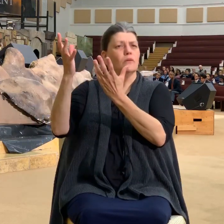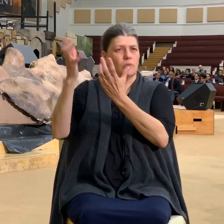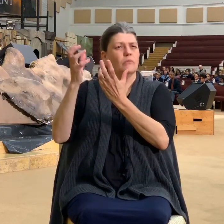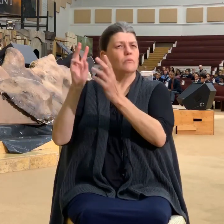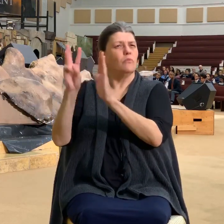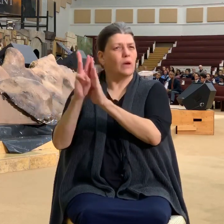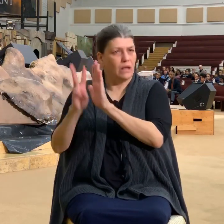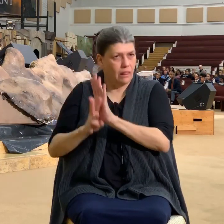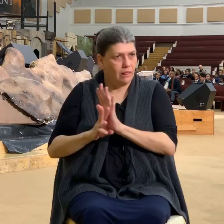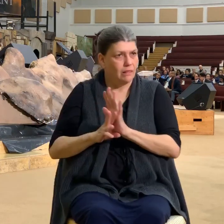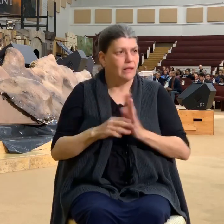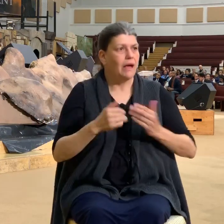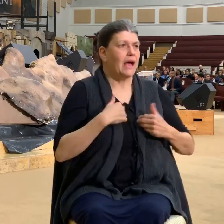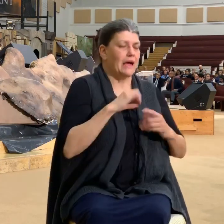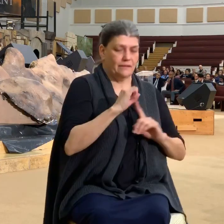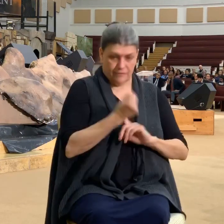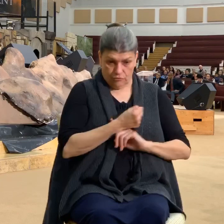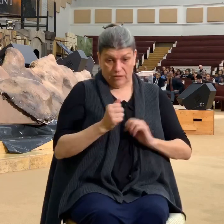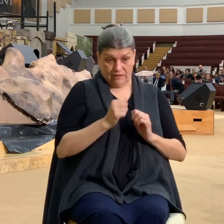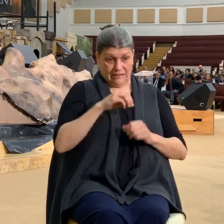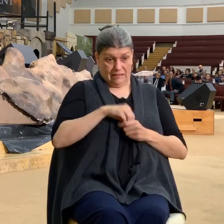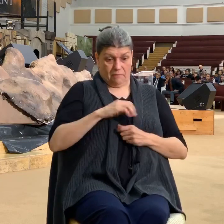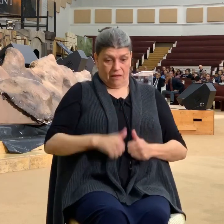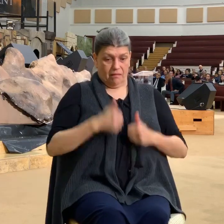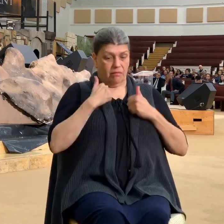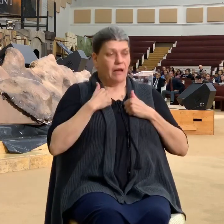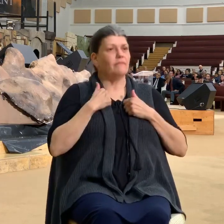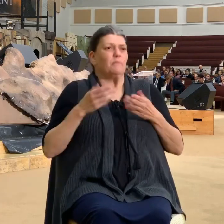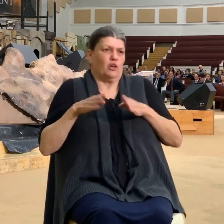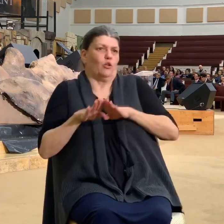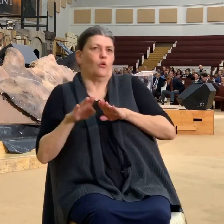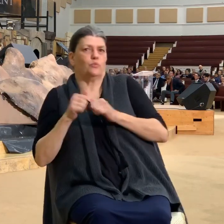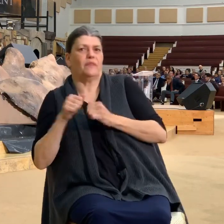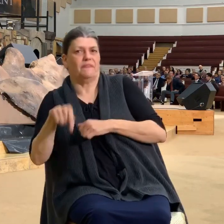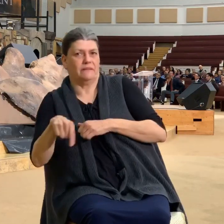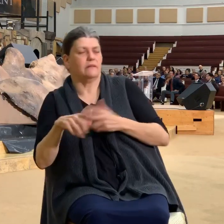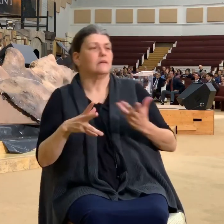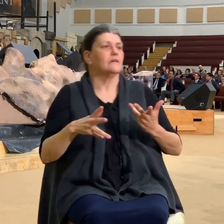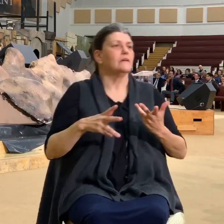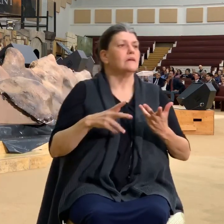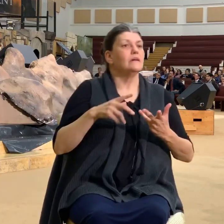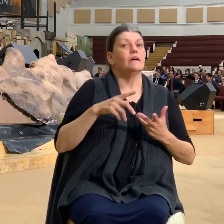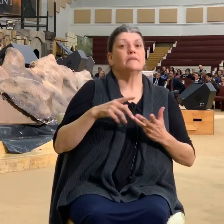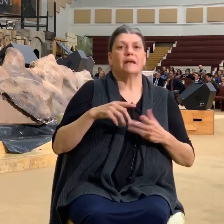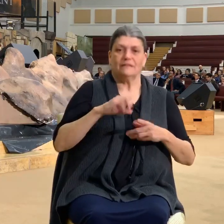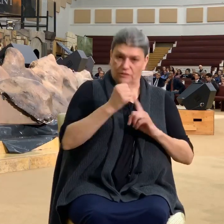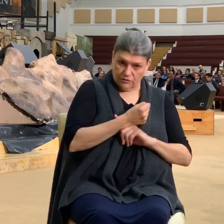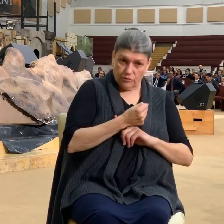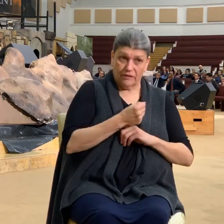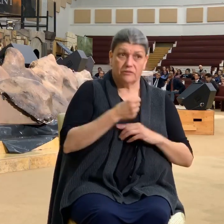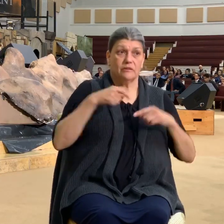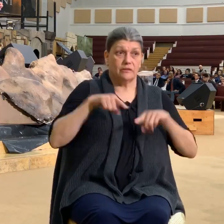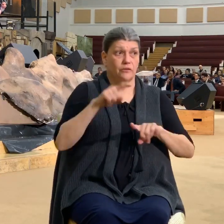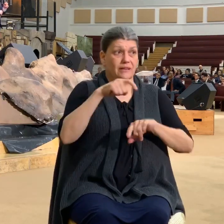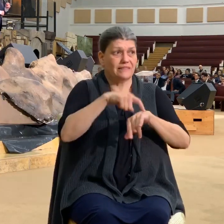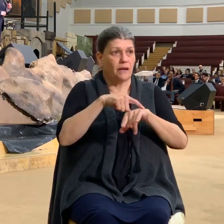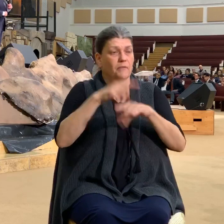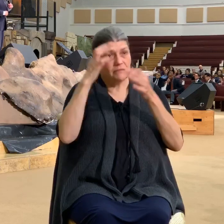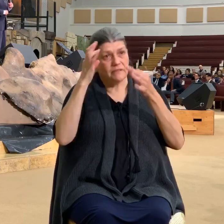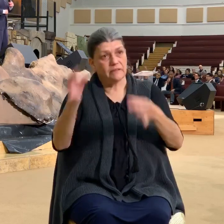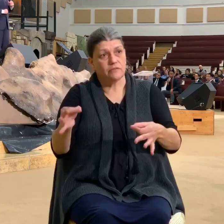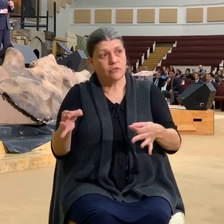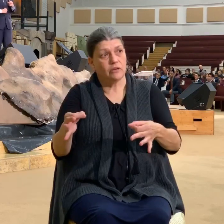had a situation in my life, and I'll close with this, where I was at a time of decision,